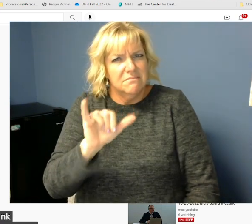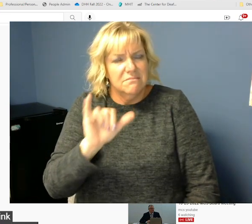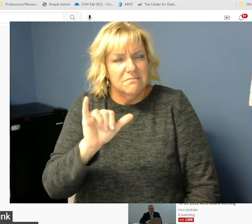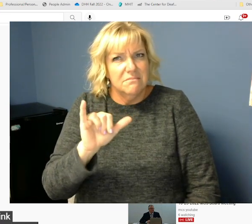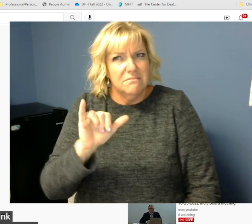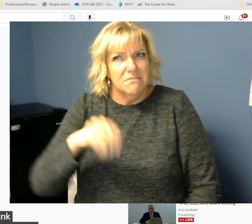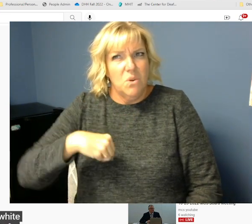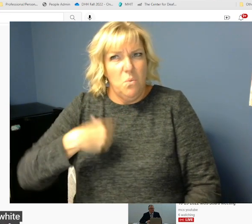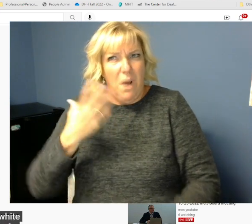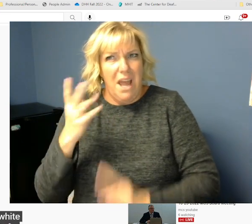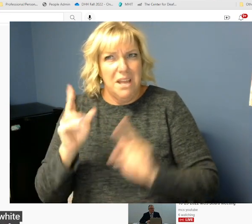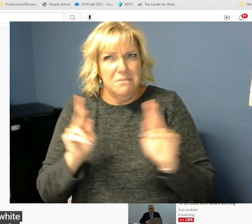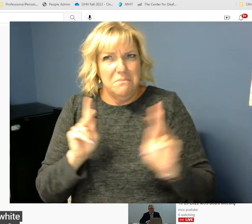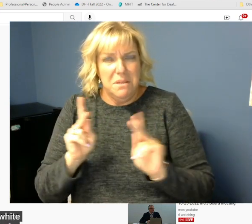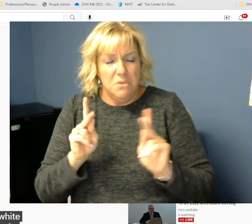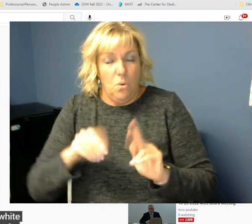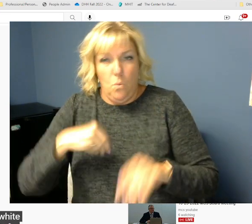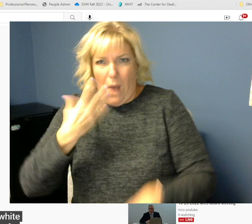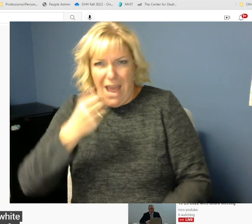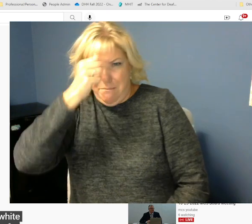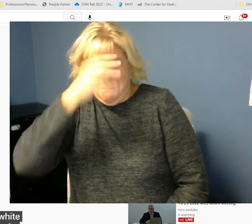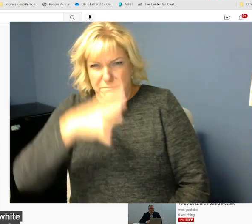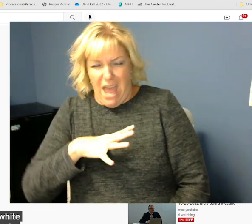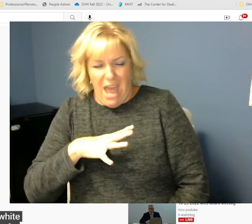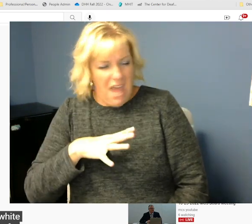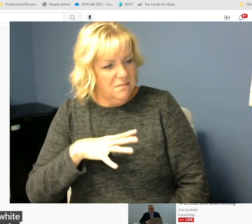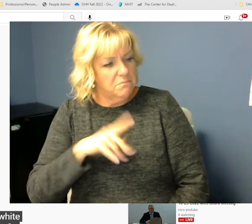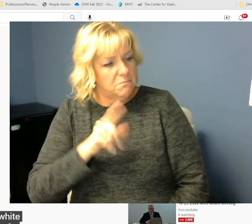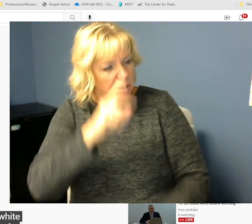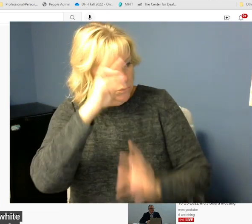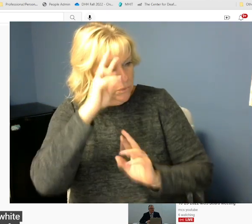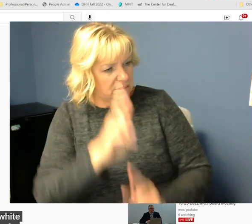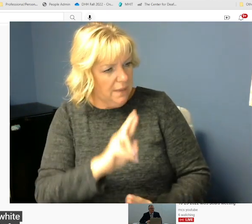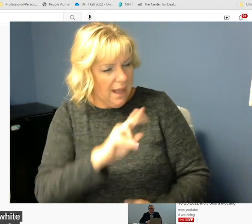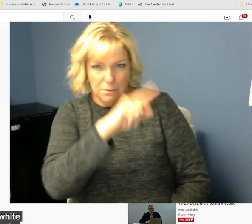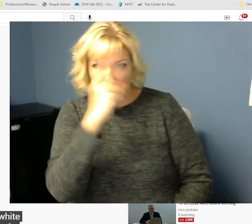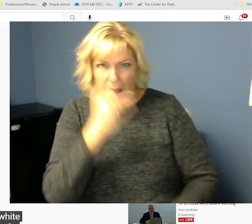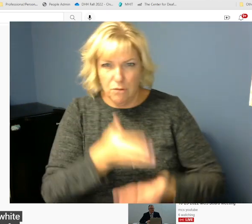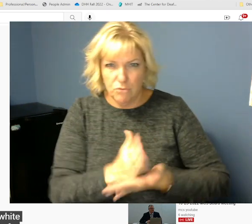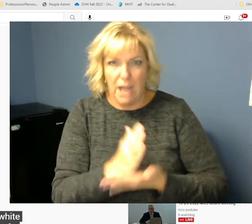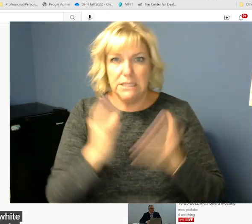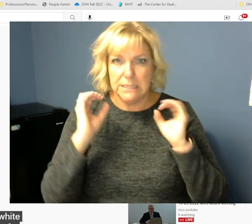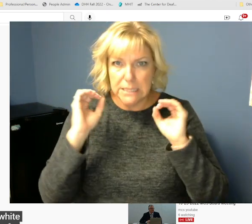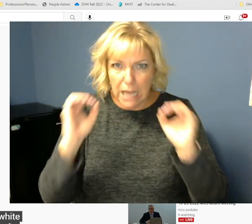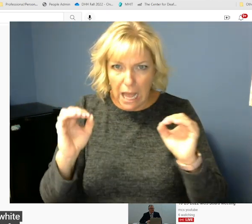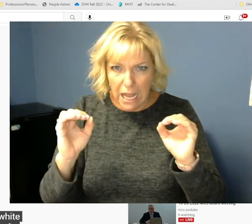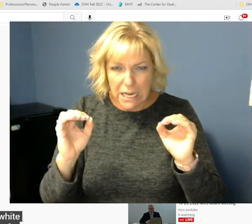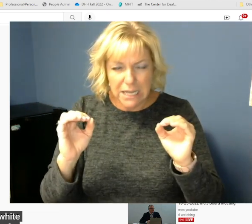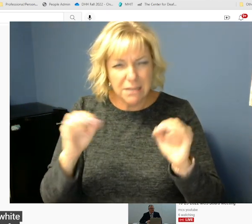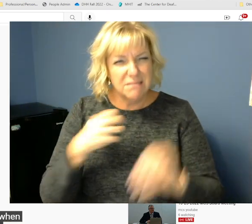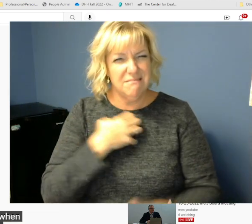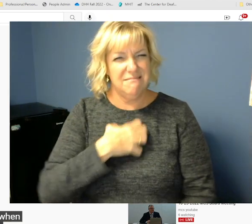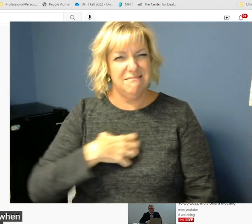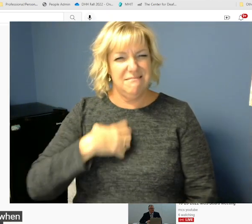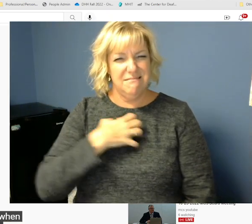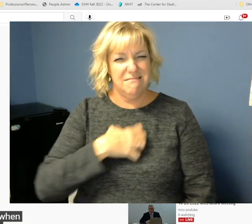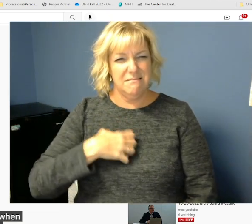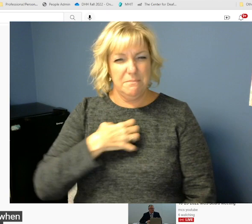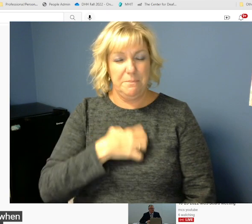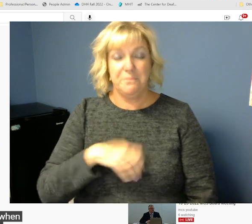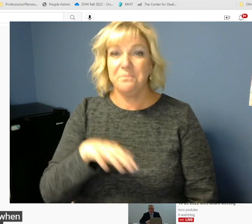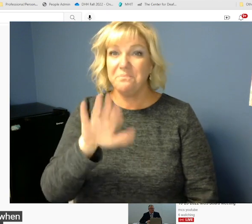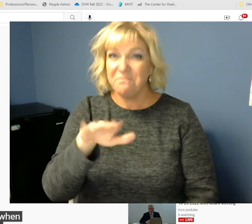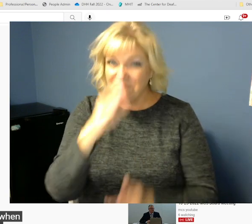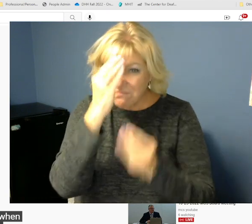different ways when Taney says a black man has no rights, which a white man is bound to respect. Just kind of a fun fact about the